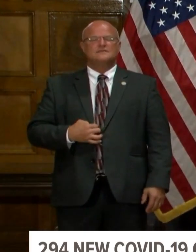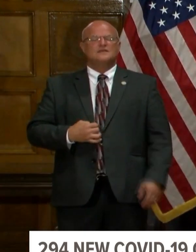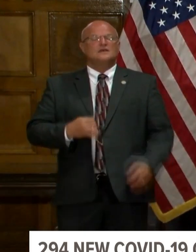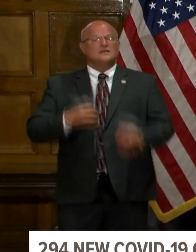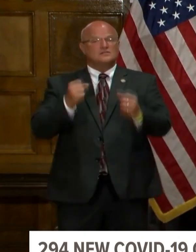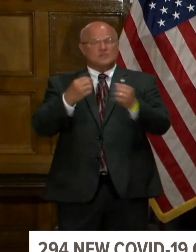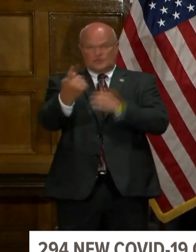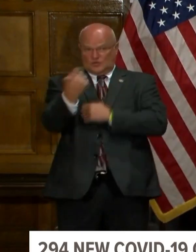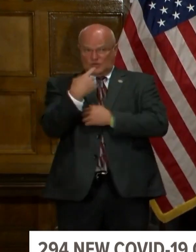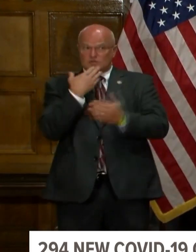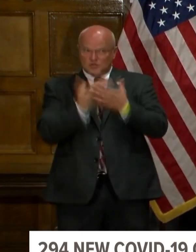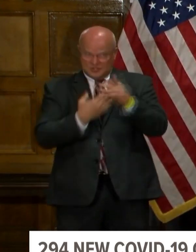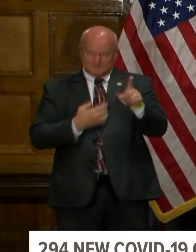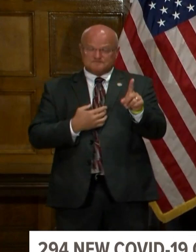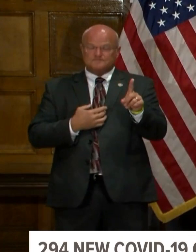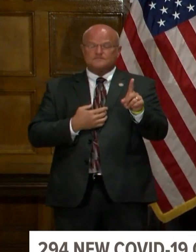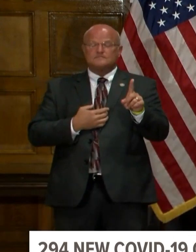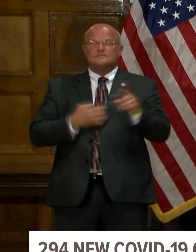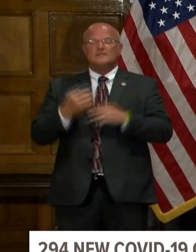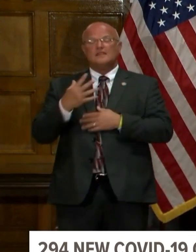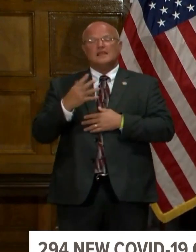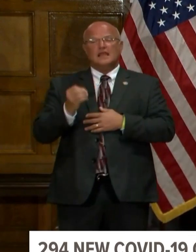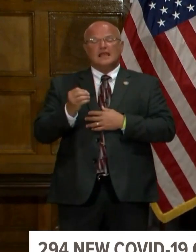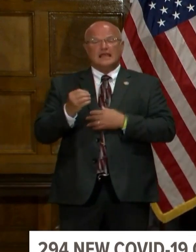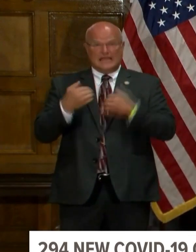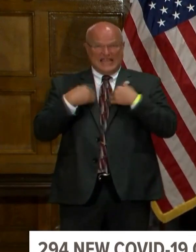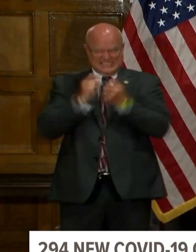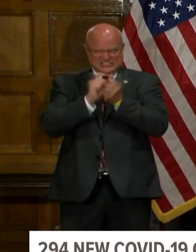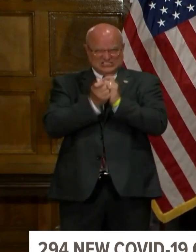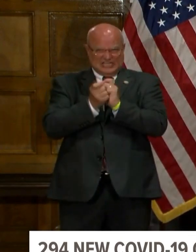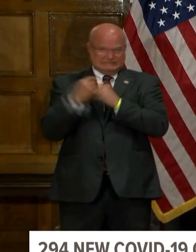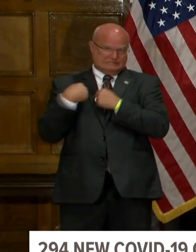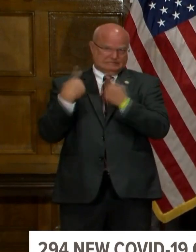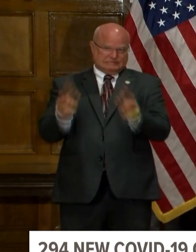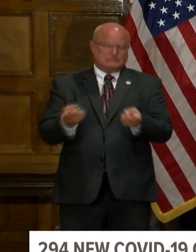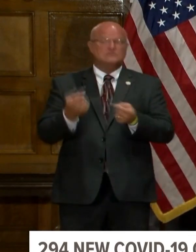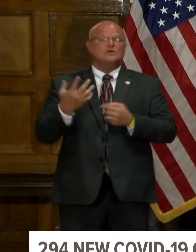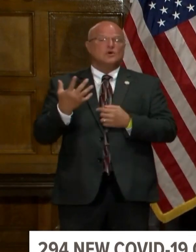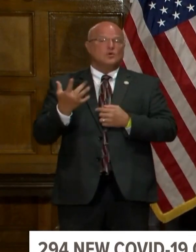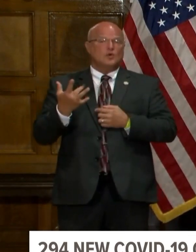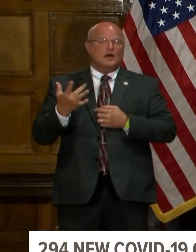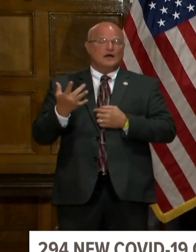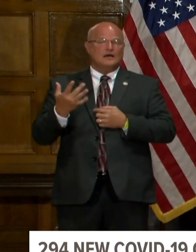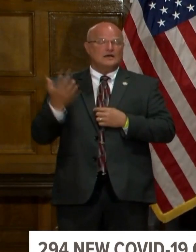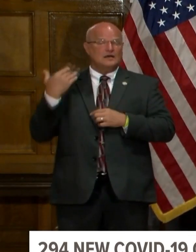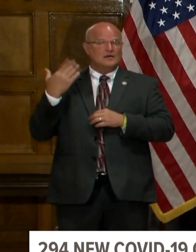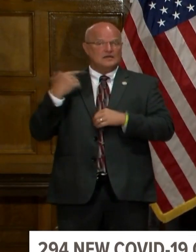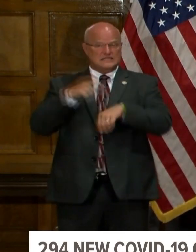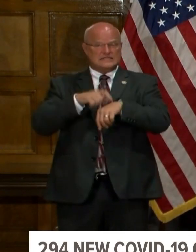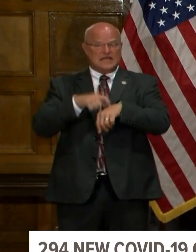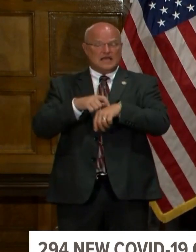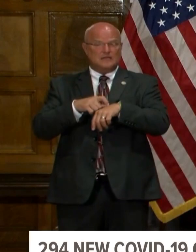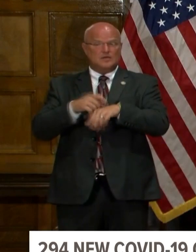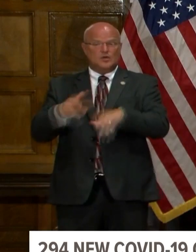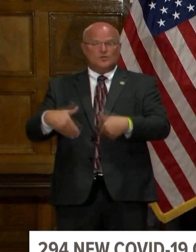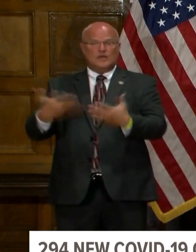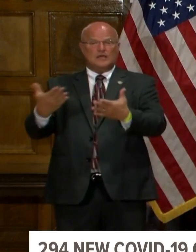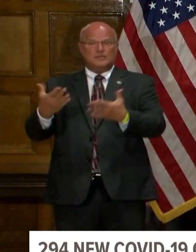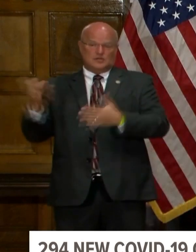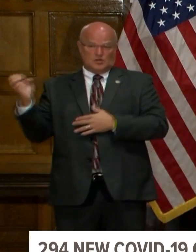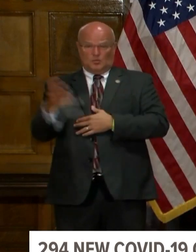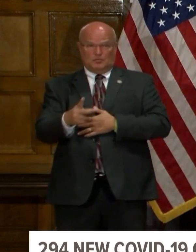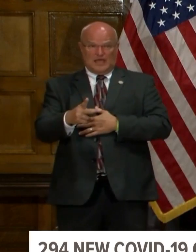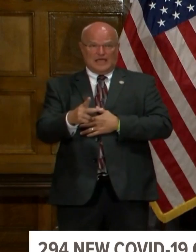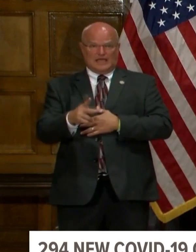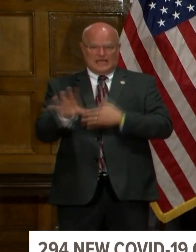So your question is a good one, and it has changed over time, because there was this period of time where we were recommending that you go back